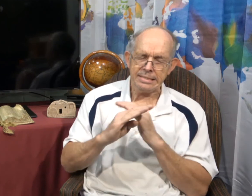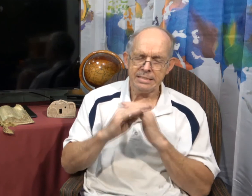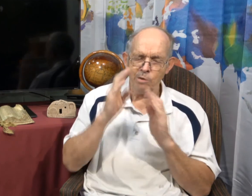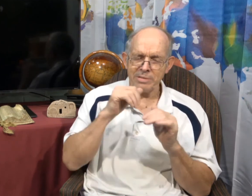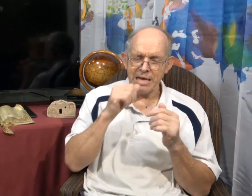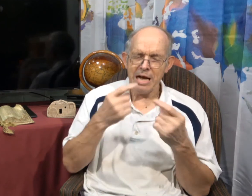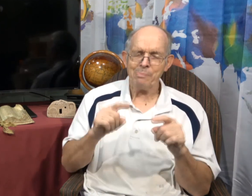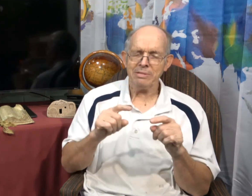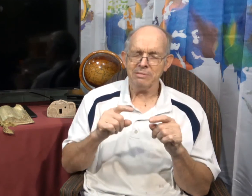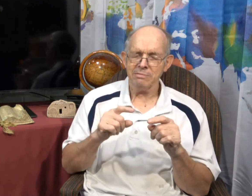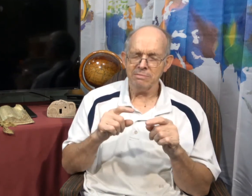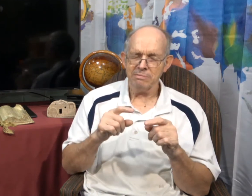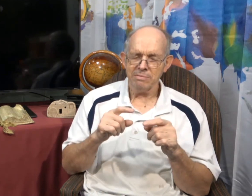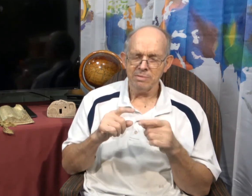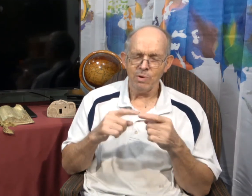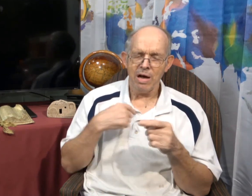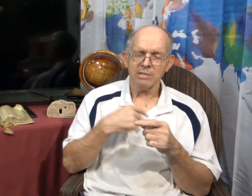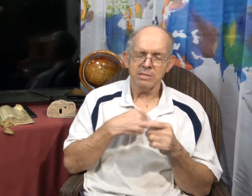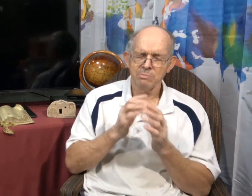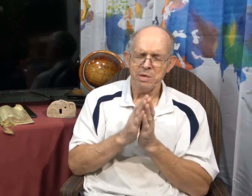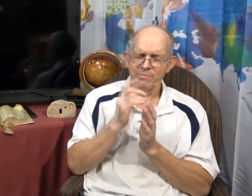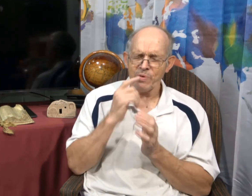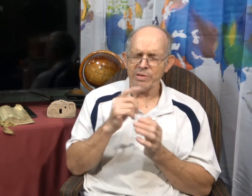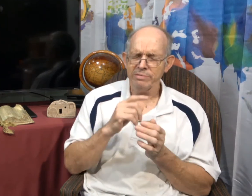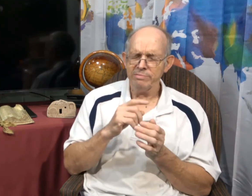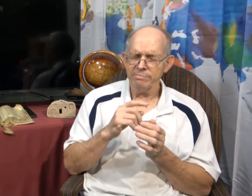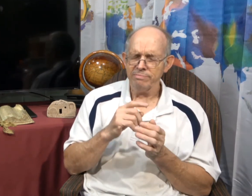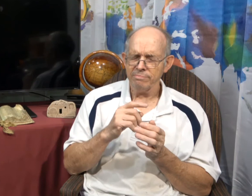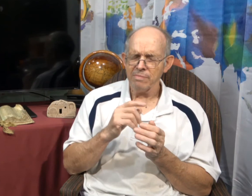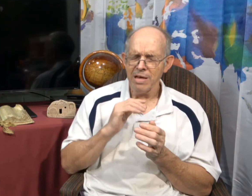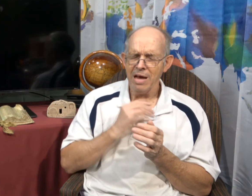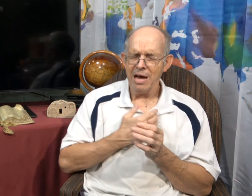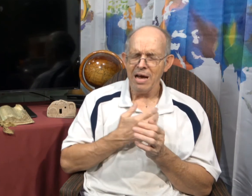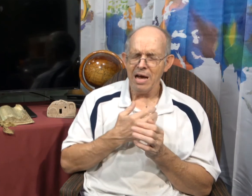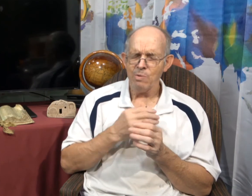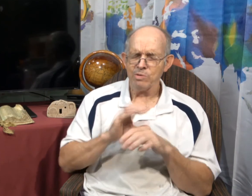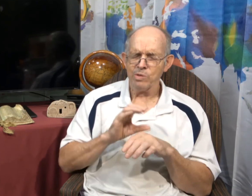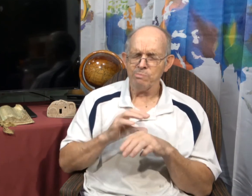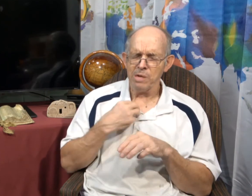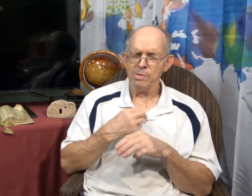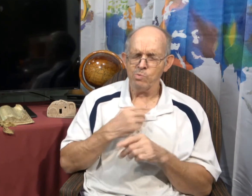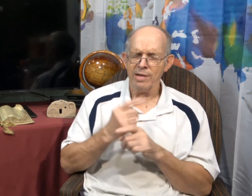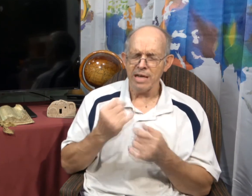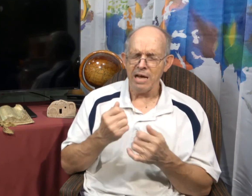It can not happen to us, people. I was just remember right now, if